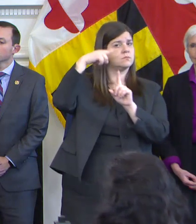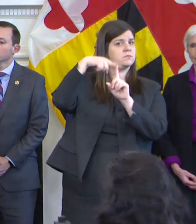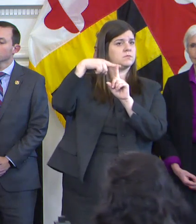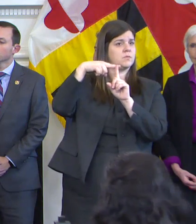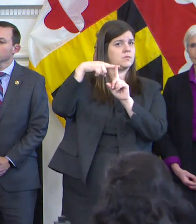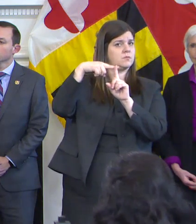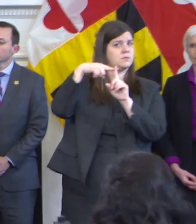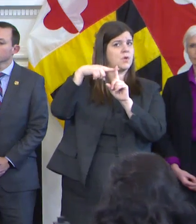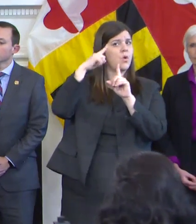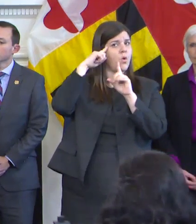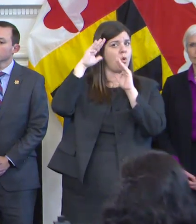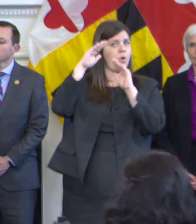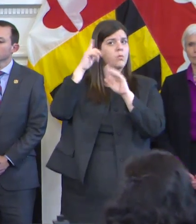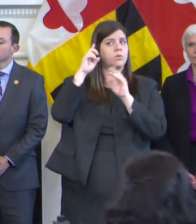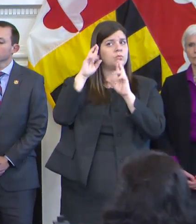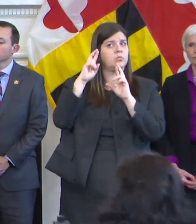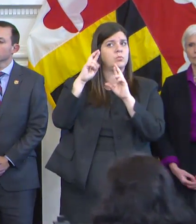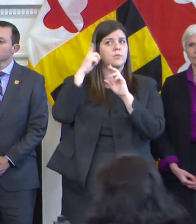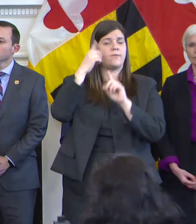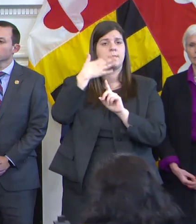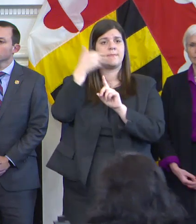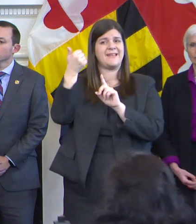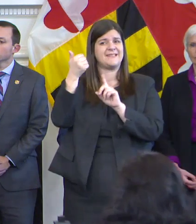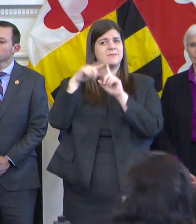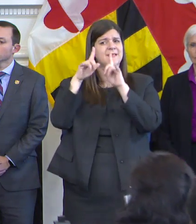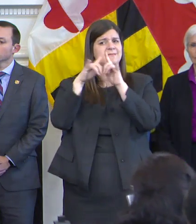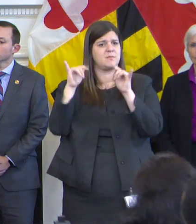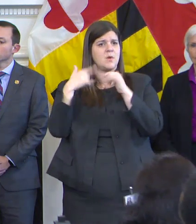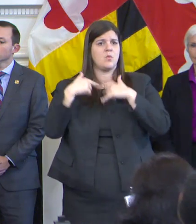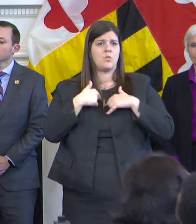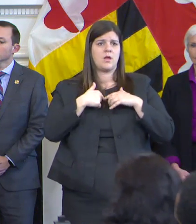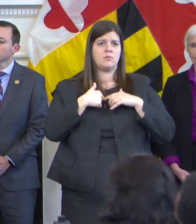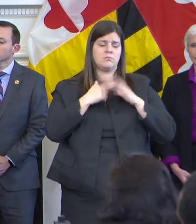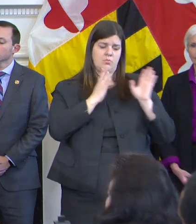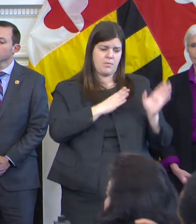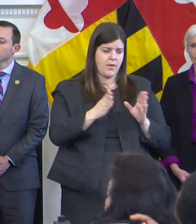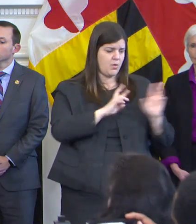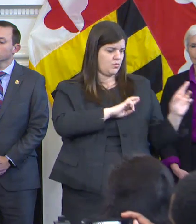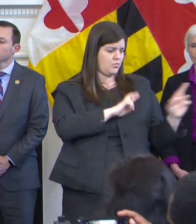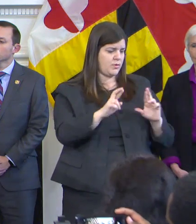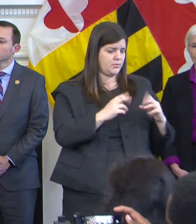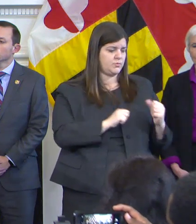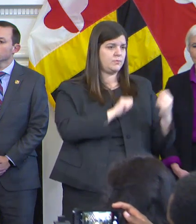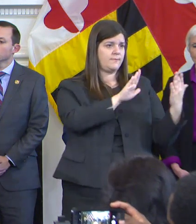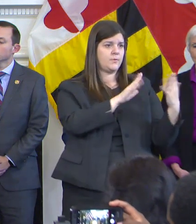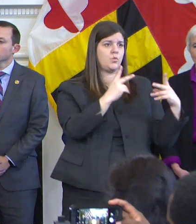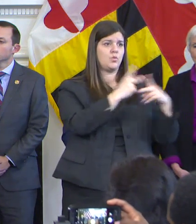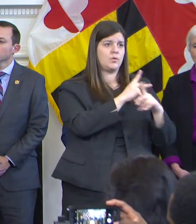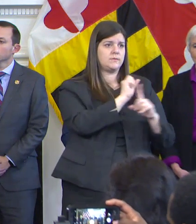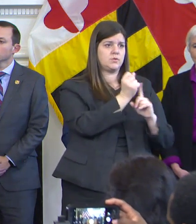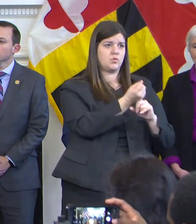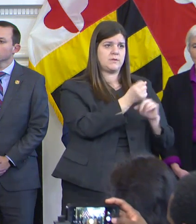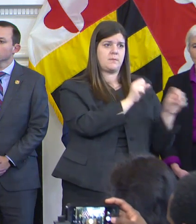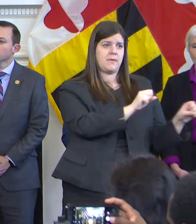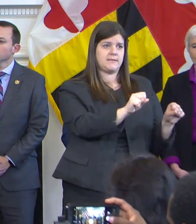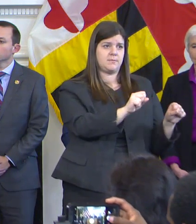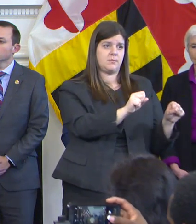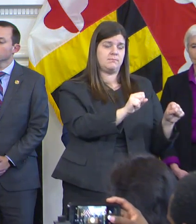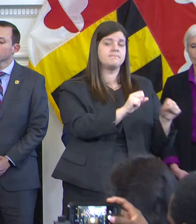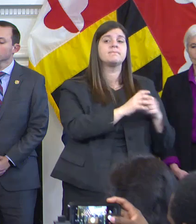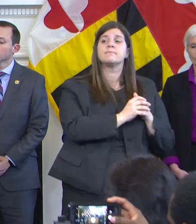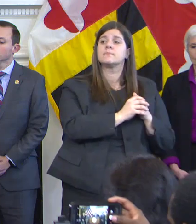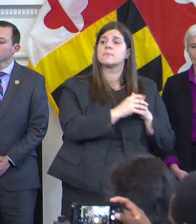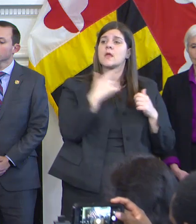actively preparing for the worst. At this time, I'm going to provide some up-to-the-minute